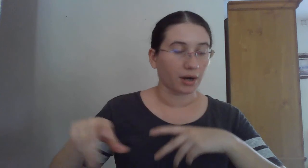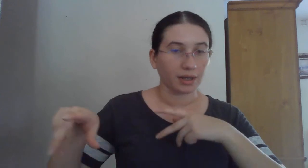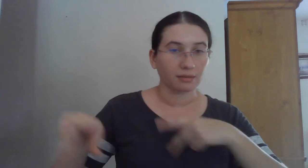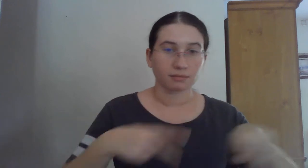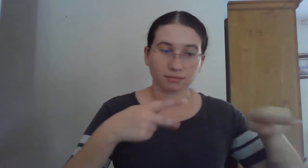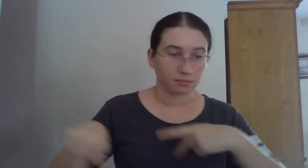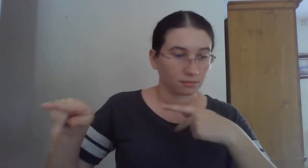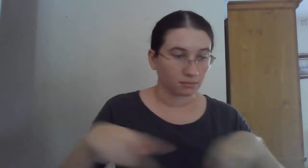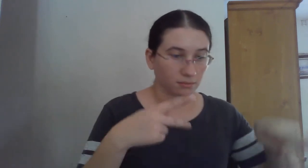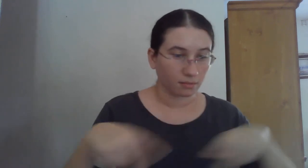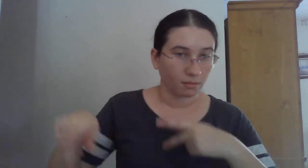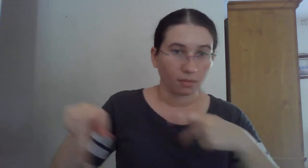Party.